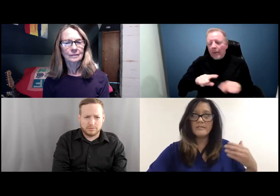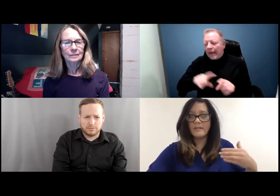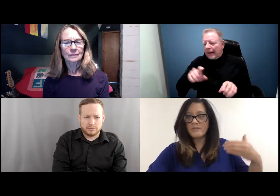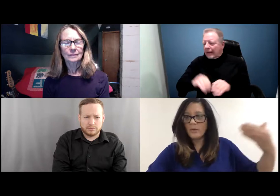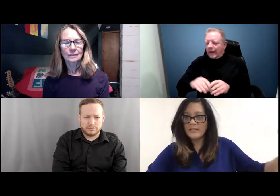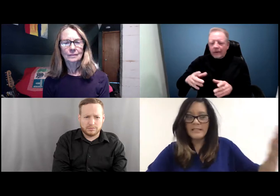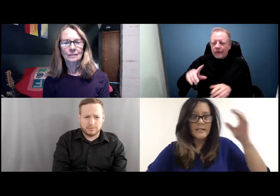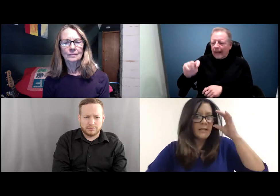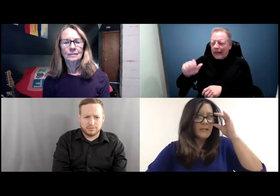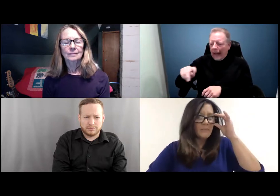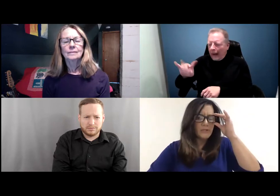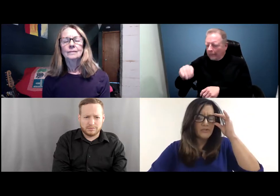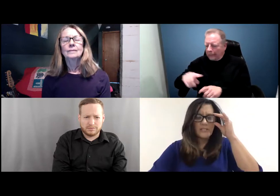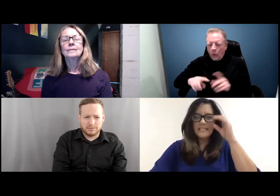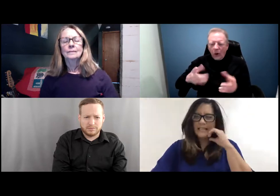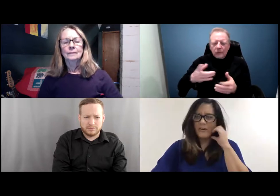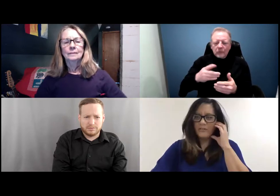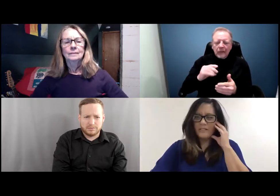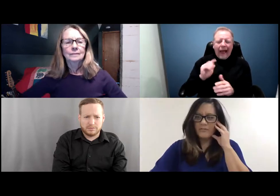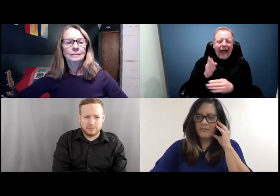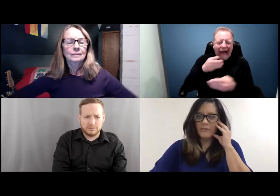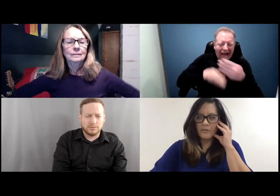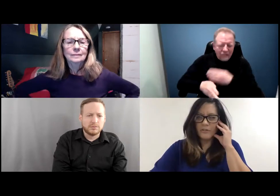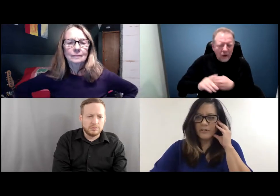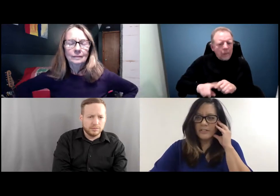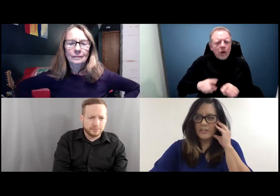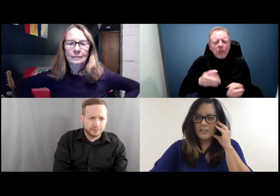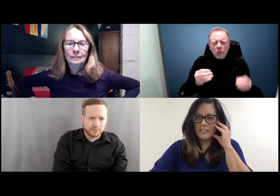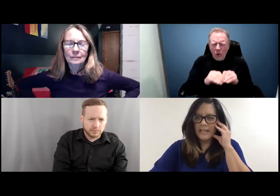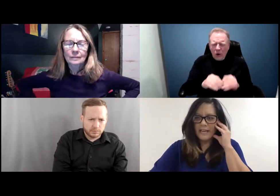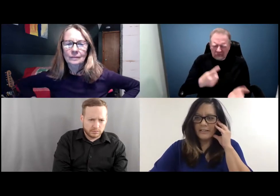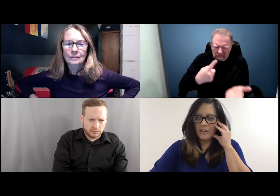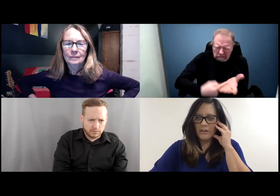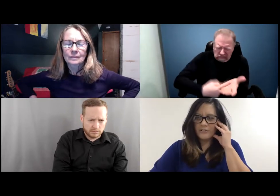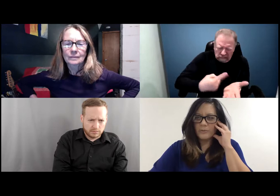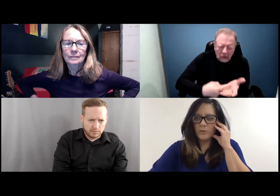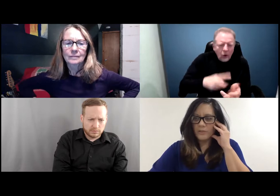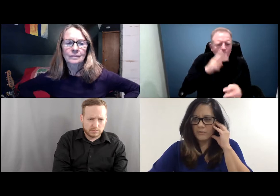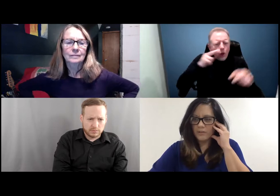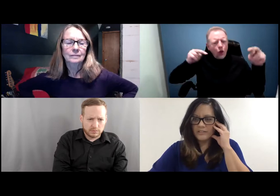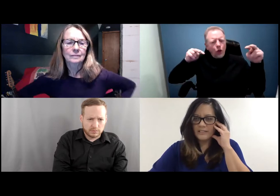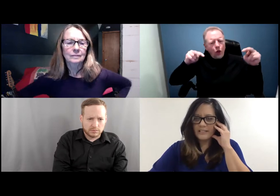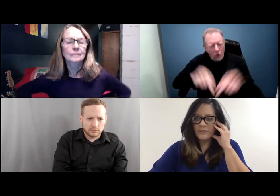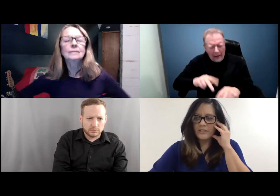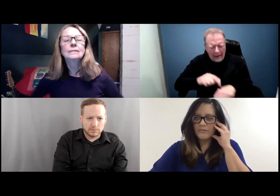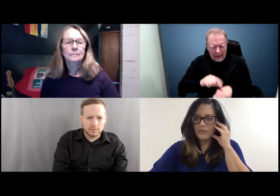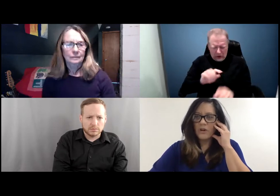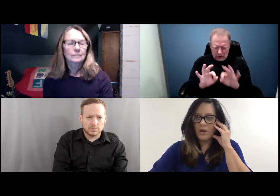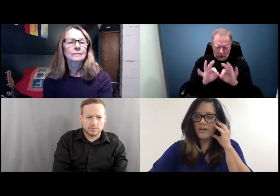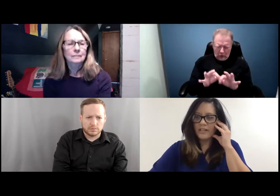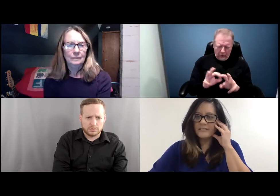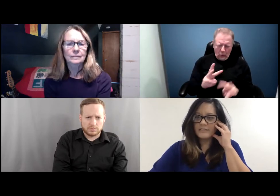or subsequently, but drilling down even further, looking at our interpreter workforce and doing a